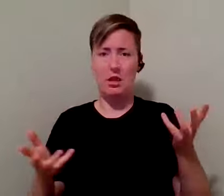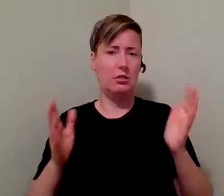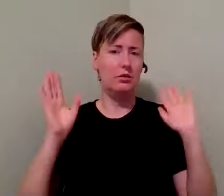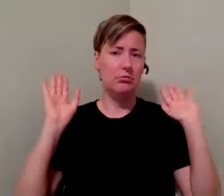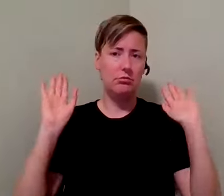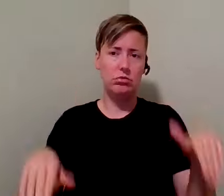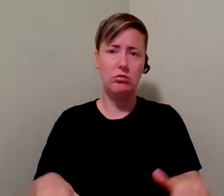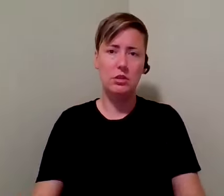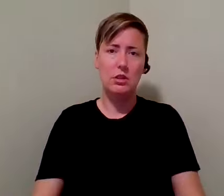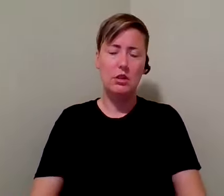my misery, then